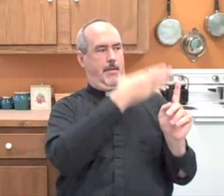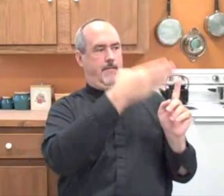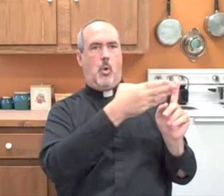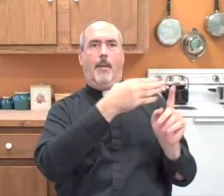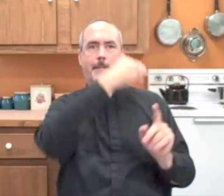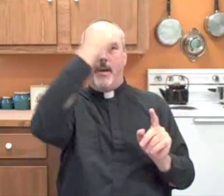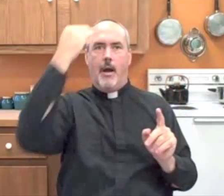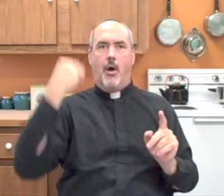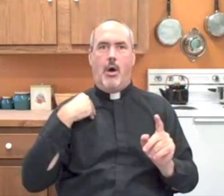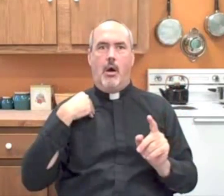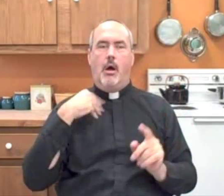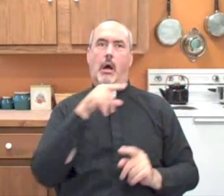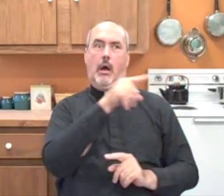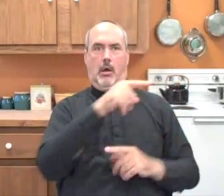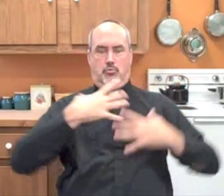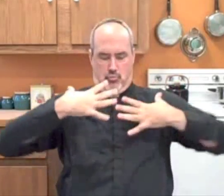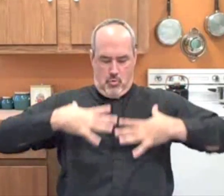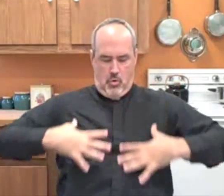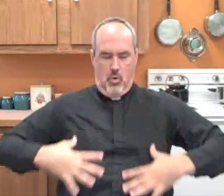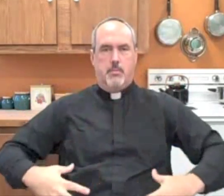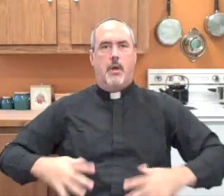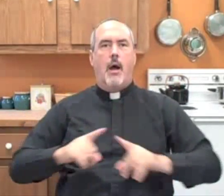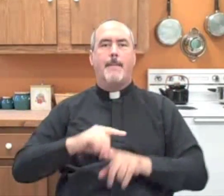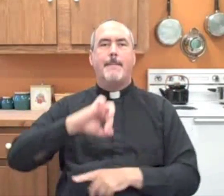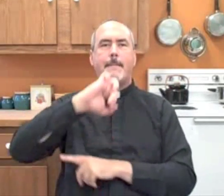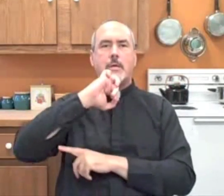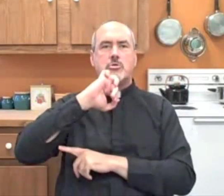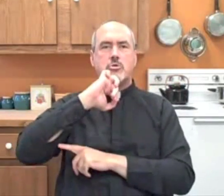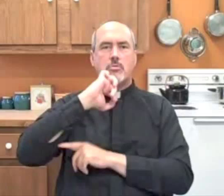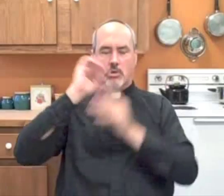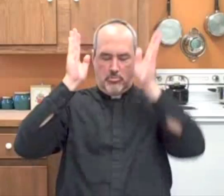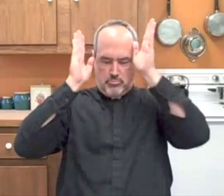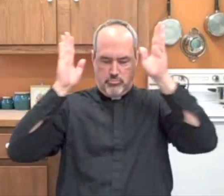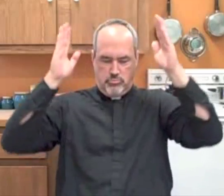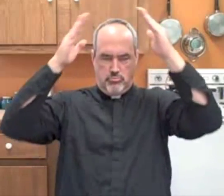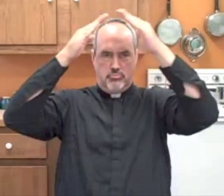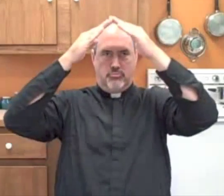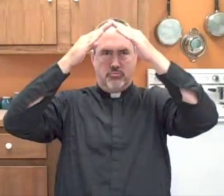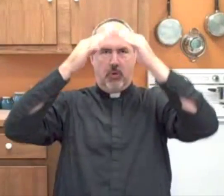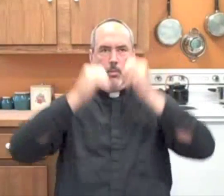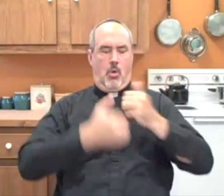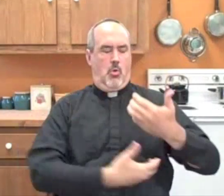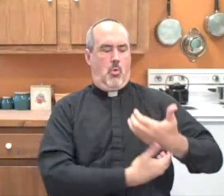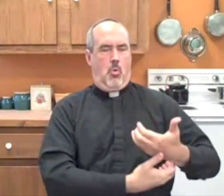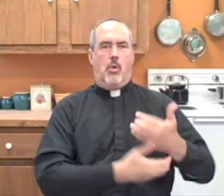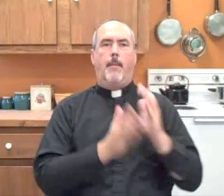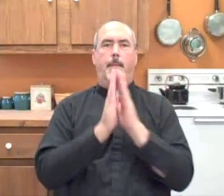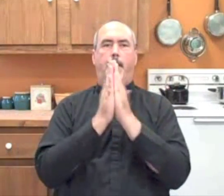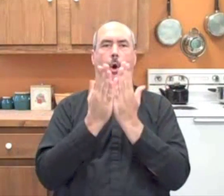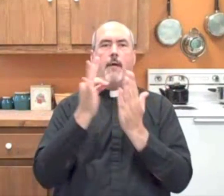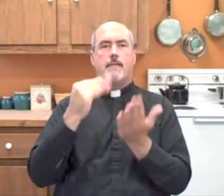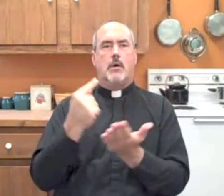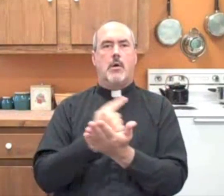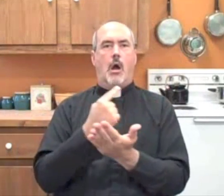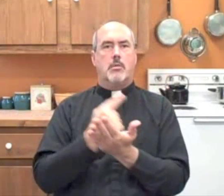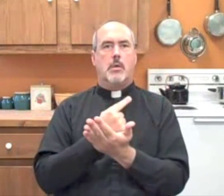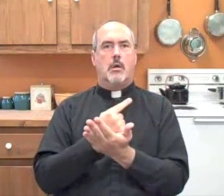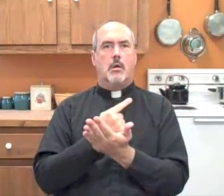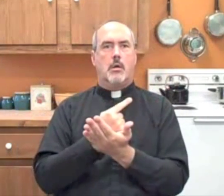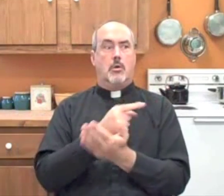Standing next to Mary, wearing the vestments of a bishop and holding the book of Gospels, was John the